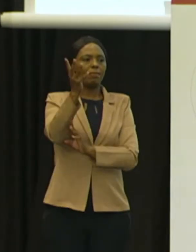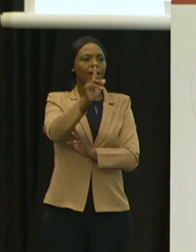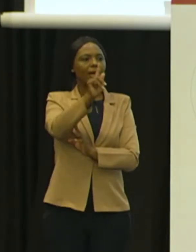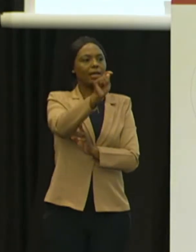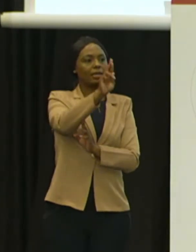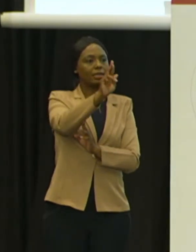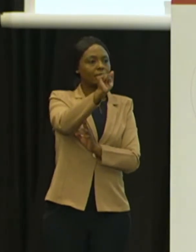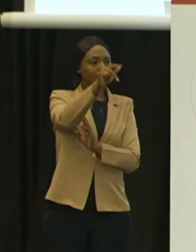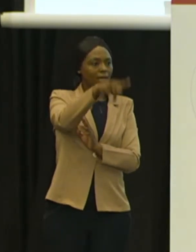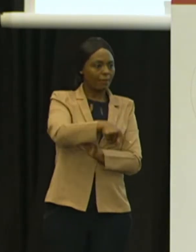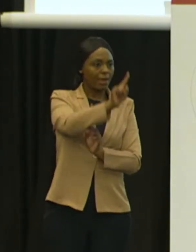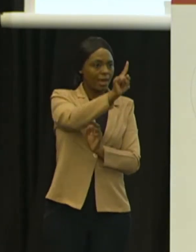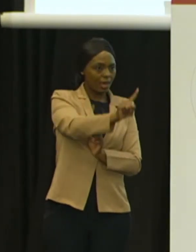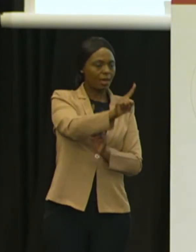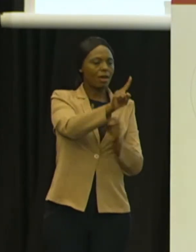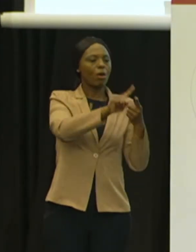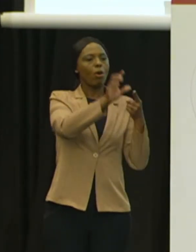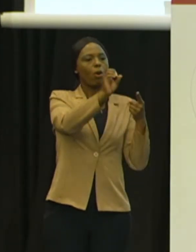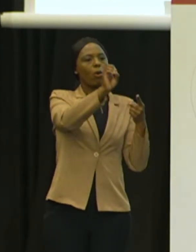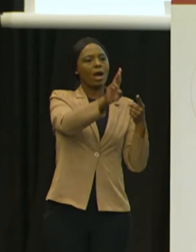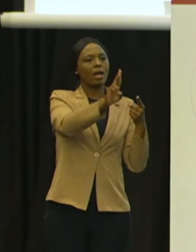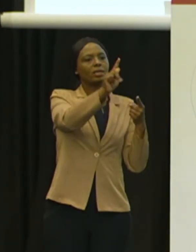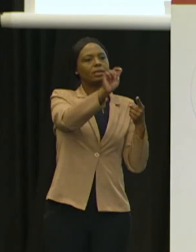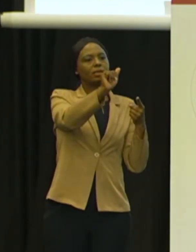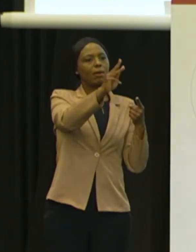be OR Tambo room 2.